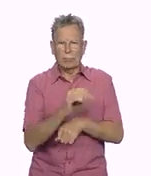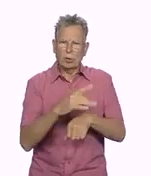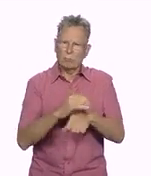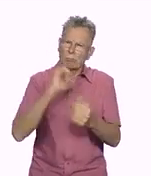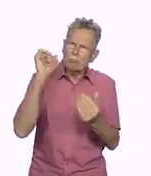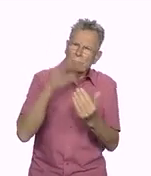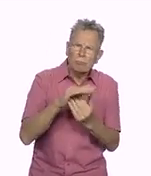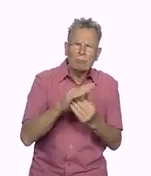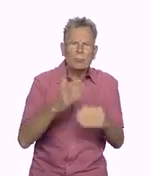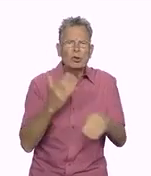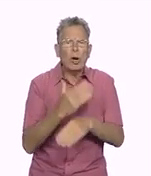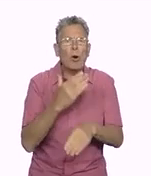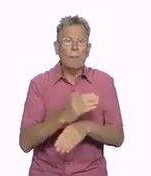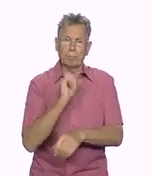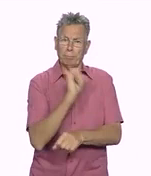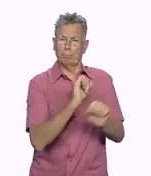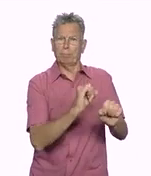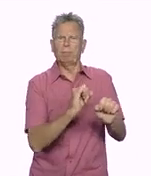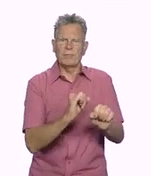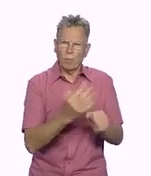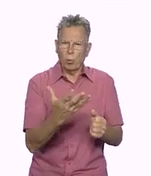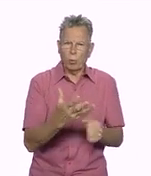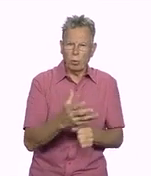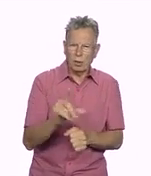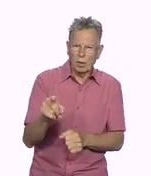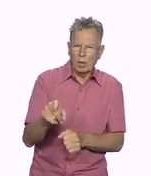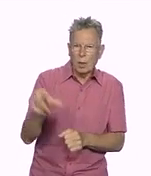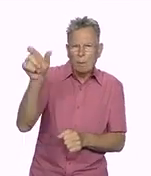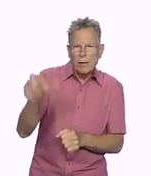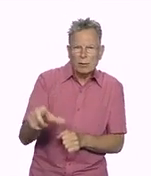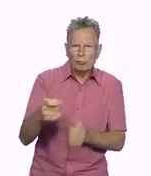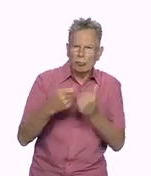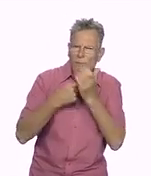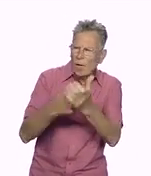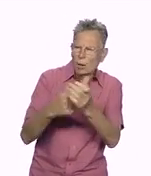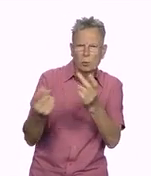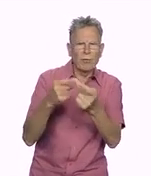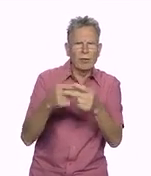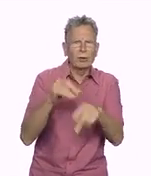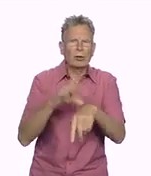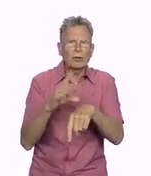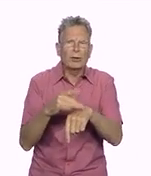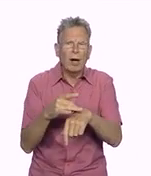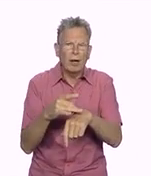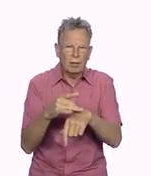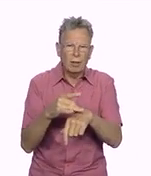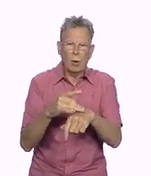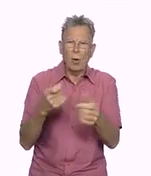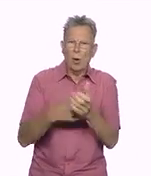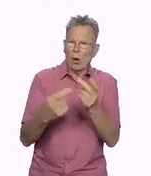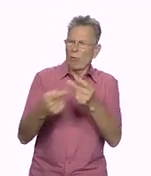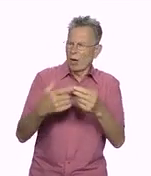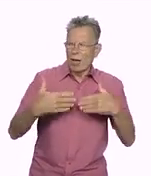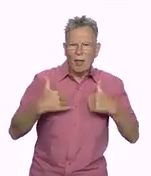It is a key part of their role for doctors to refer their patients to other doctors or other health professionals.